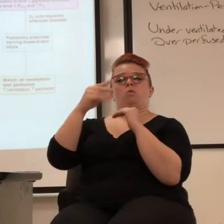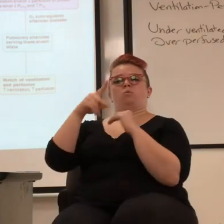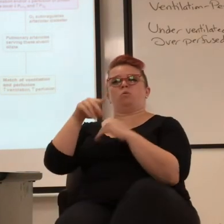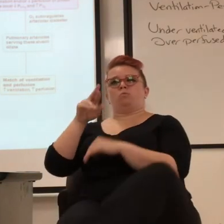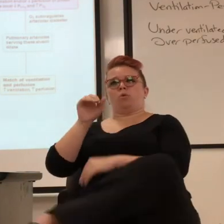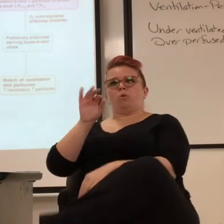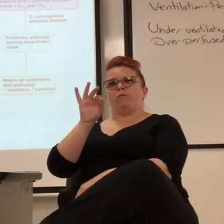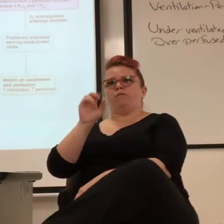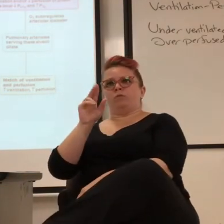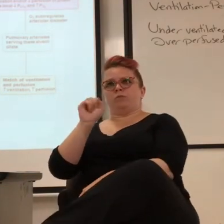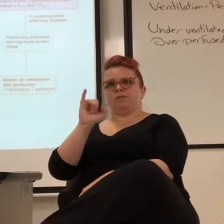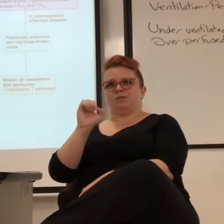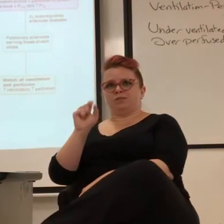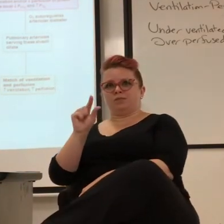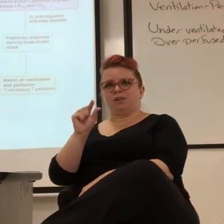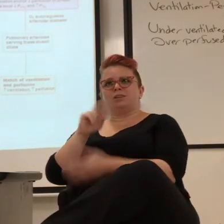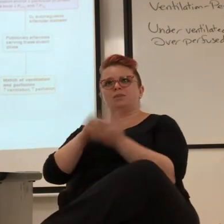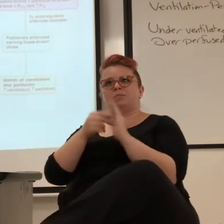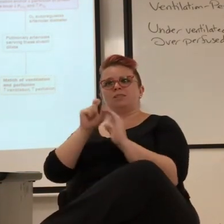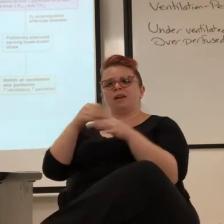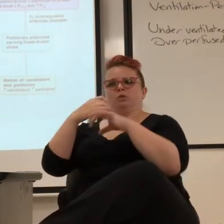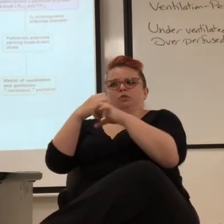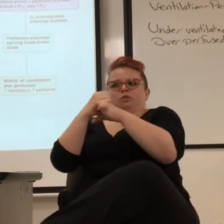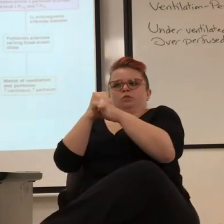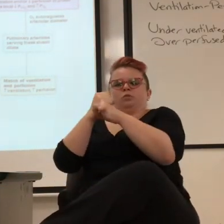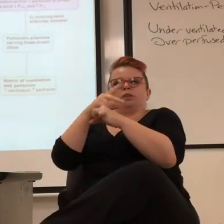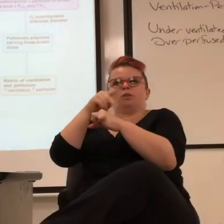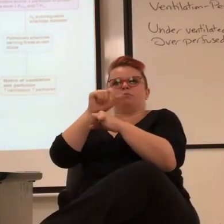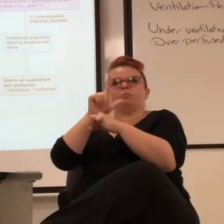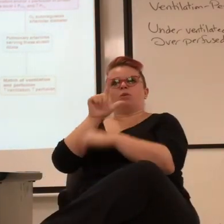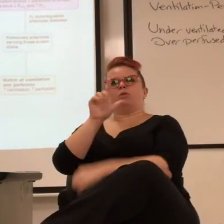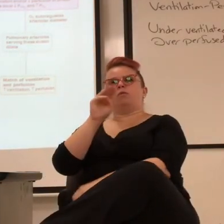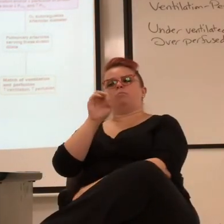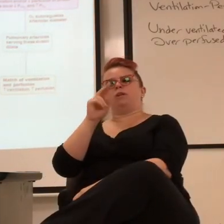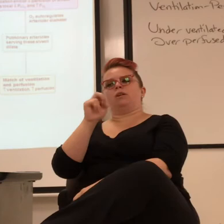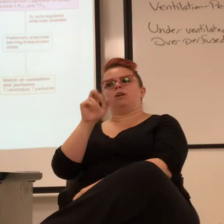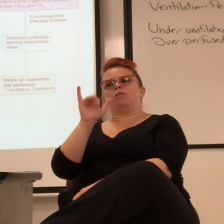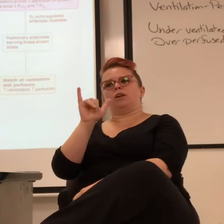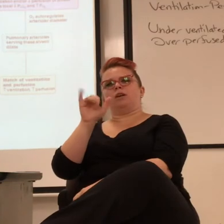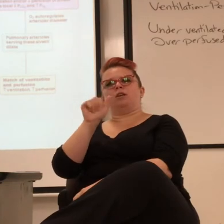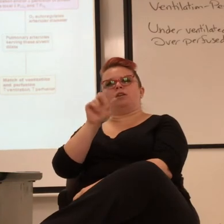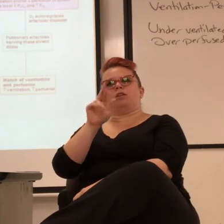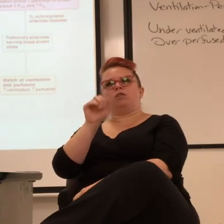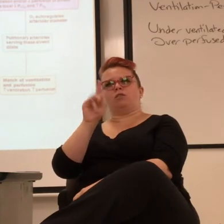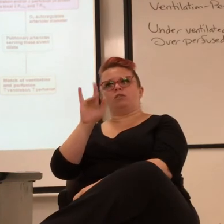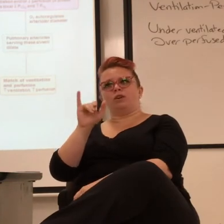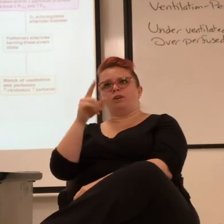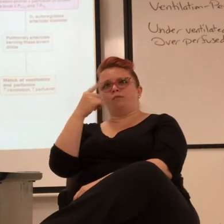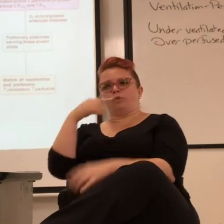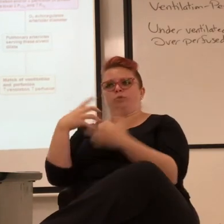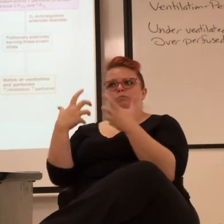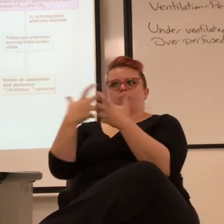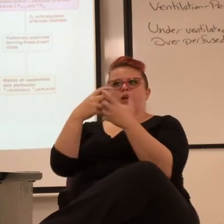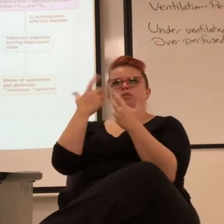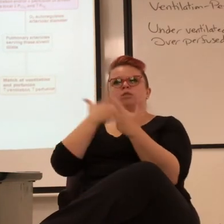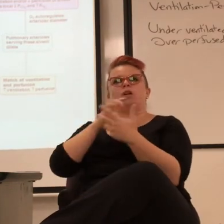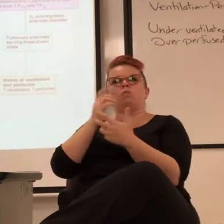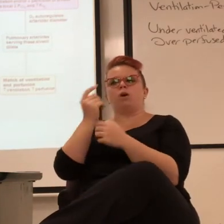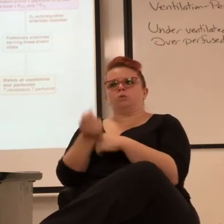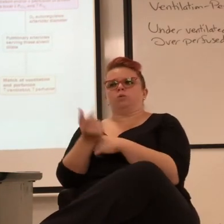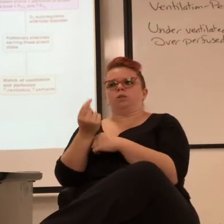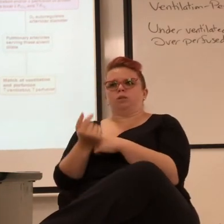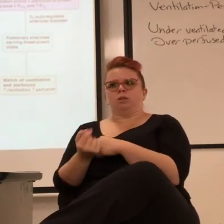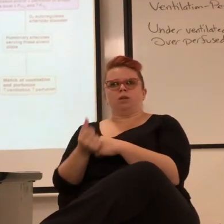to constrict that pulmonary arteriole to match it. Because I don't want to take this away so much. So